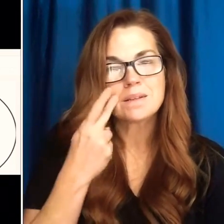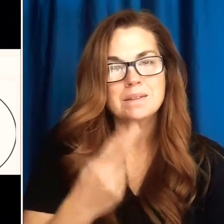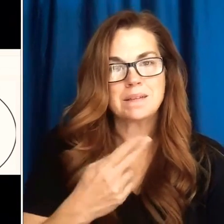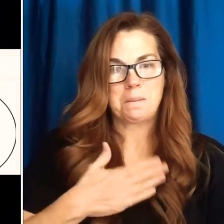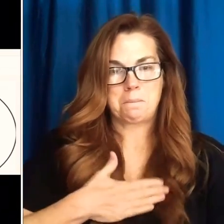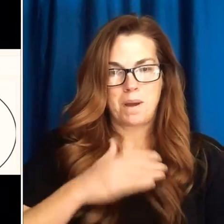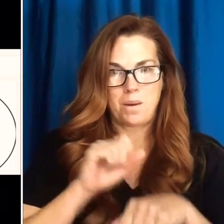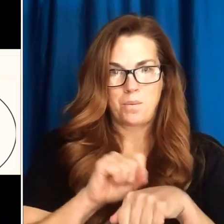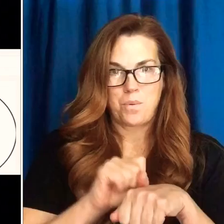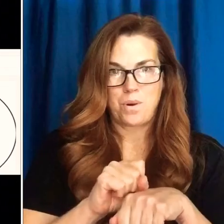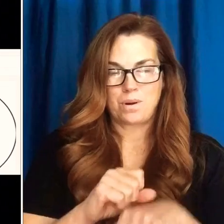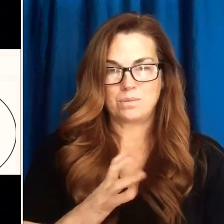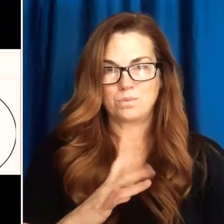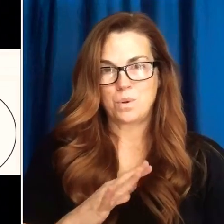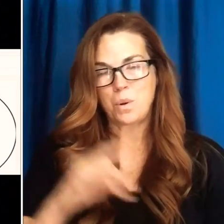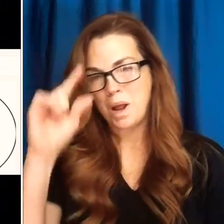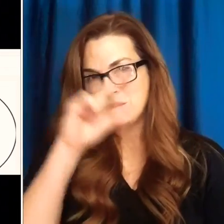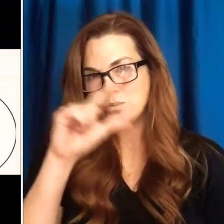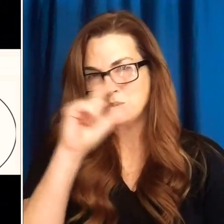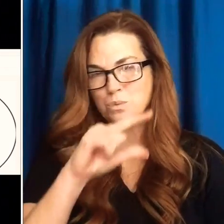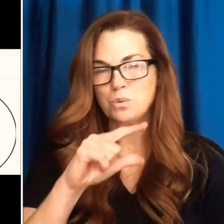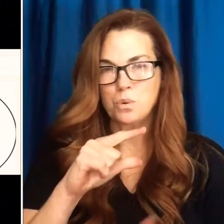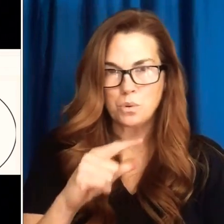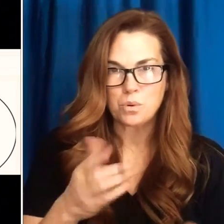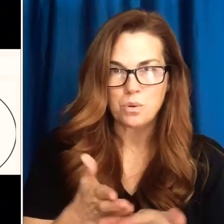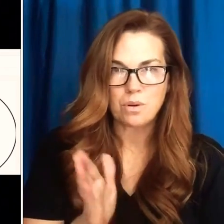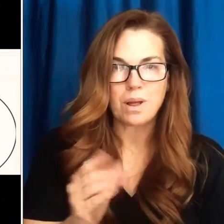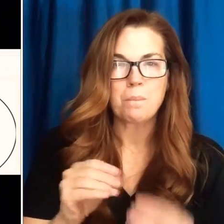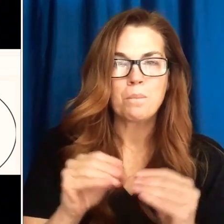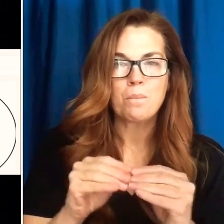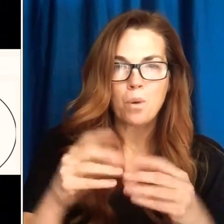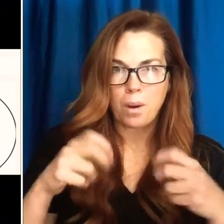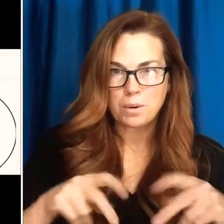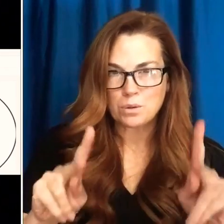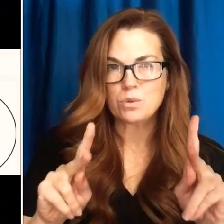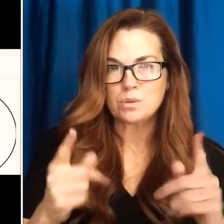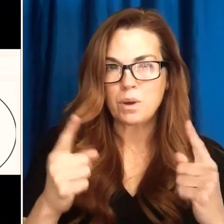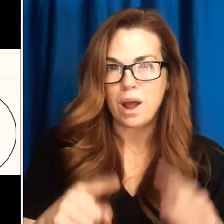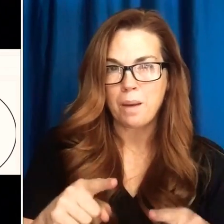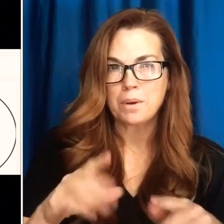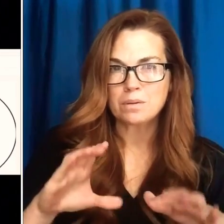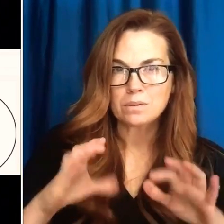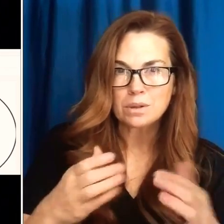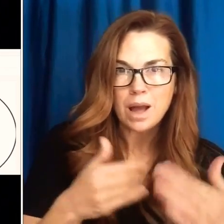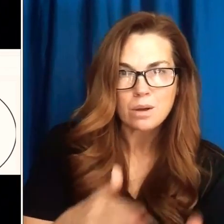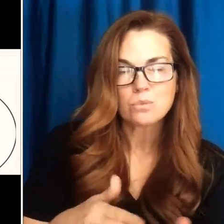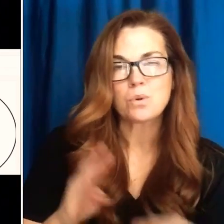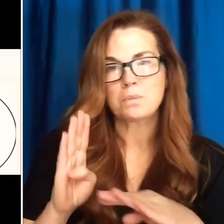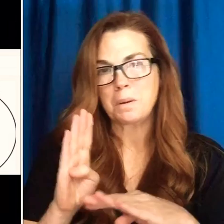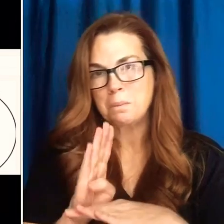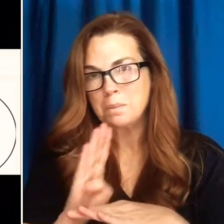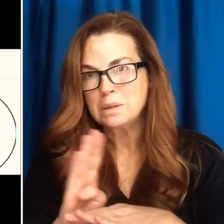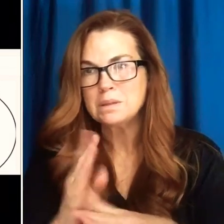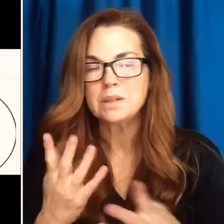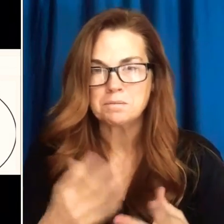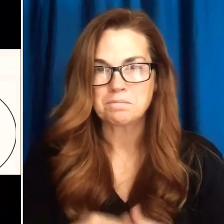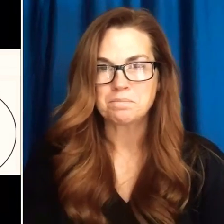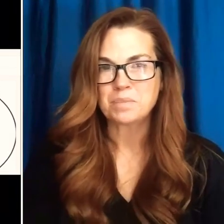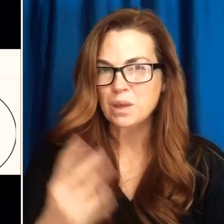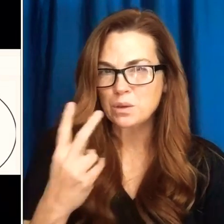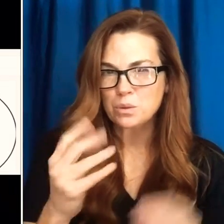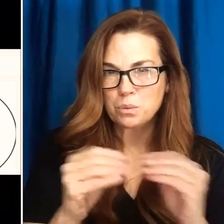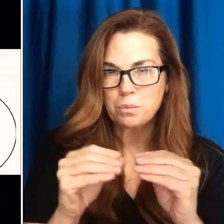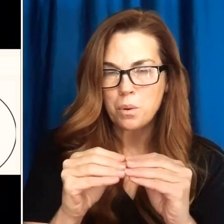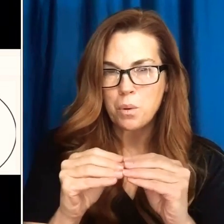possibilities of what's able to happen in your classroom or in business. Two more things that I love about Jamboards. The first is that it's like all Google products,